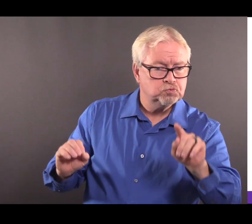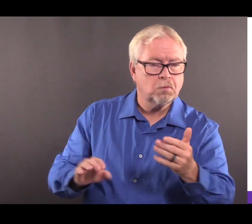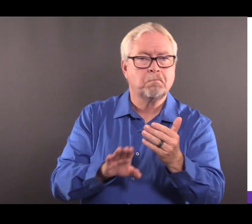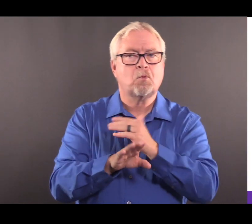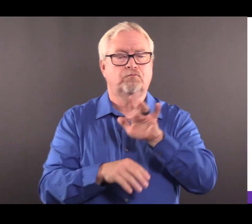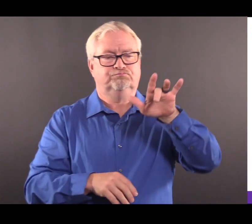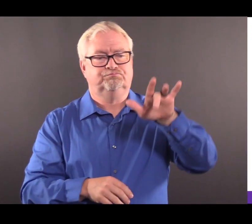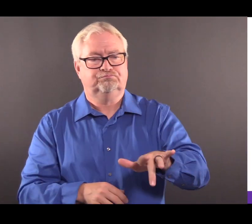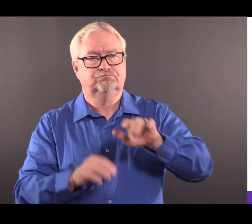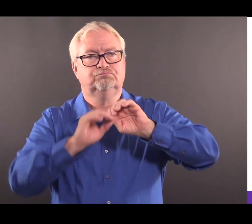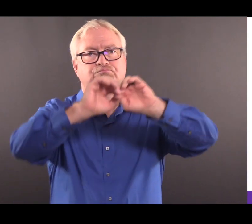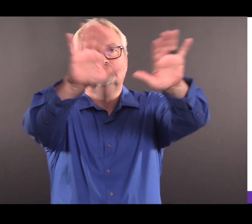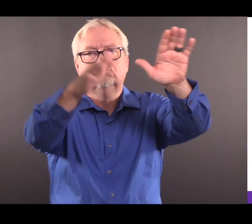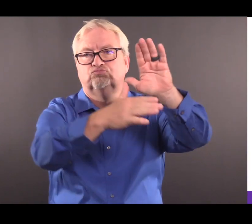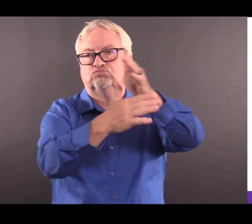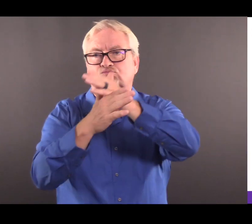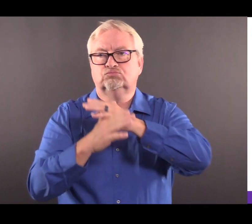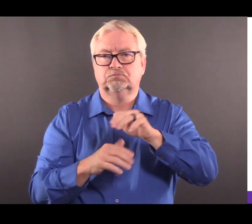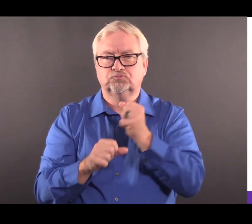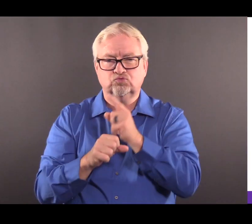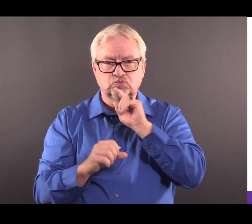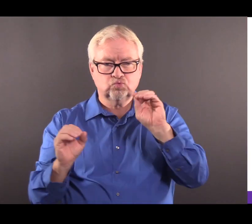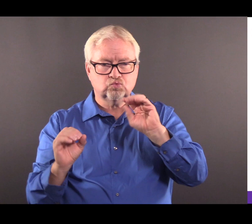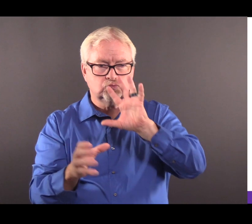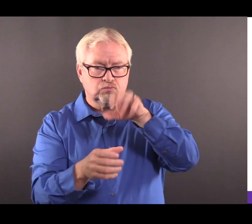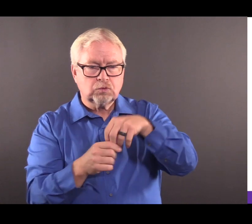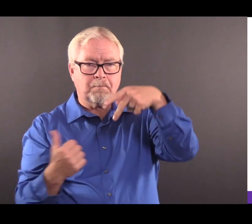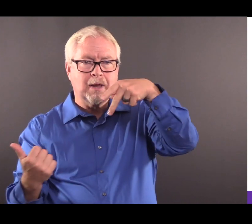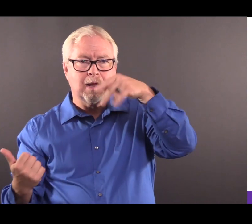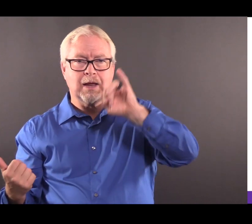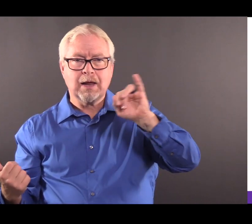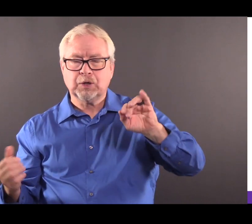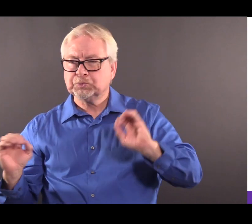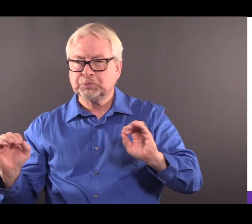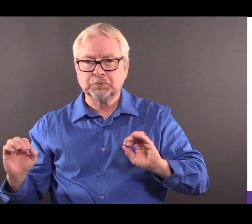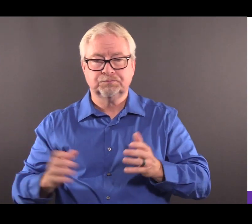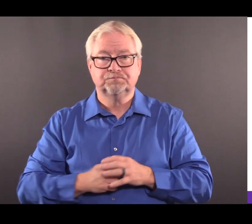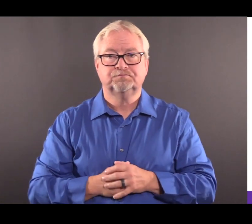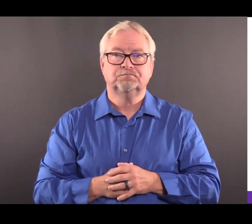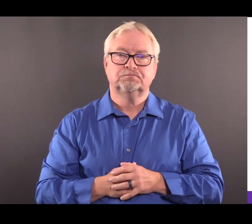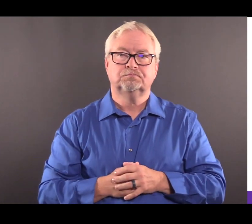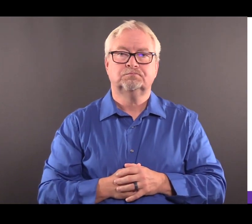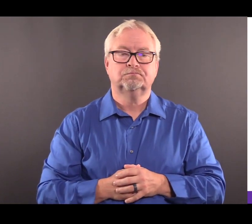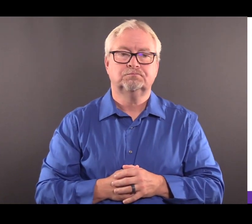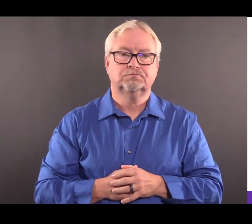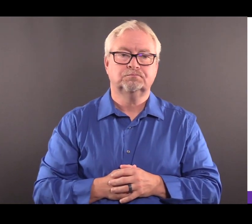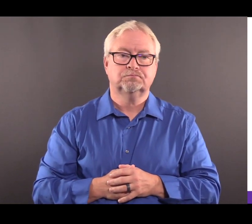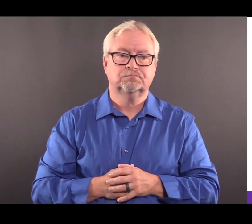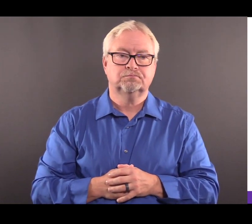to ensure that they do not include any PII.